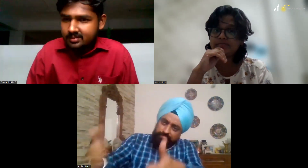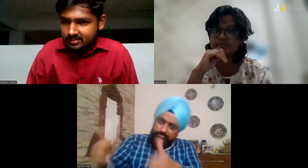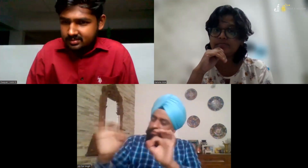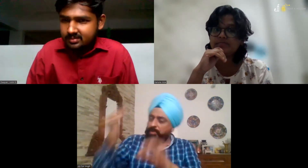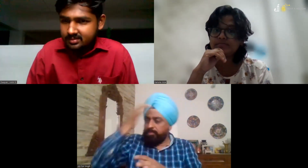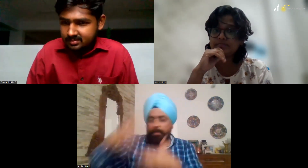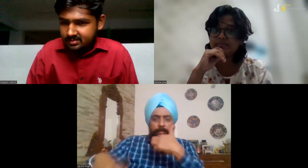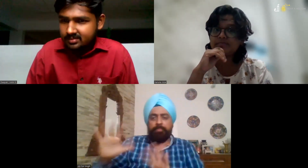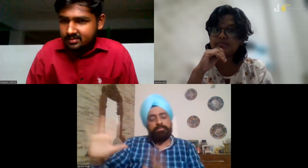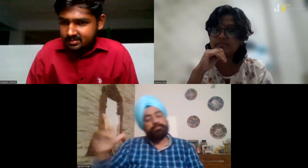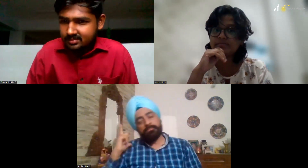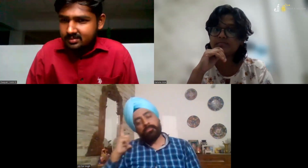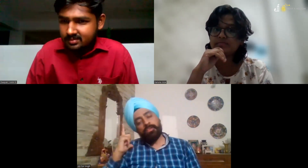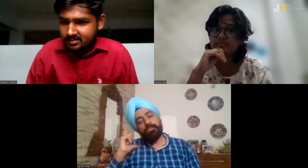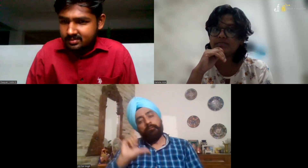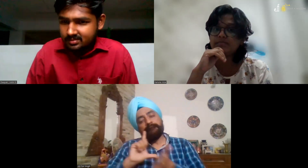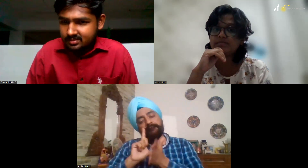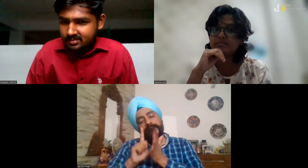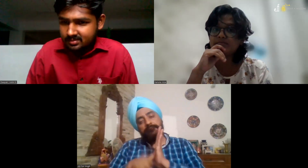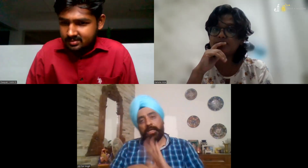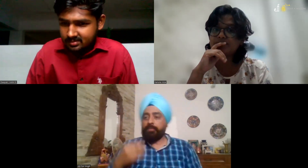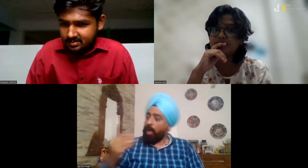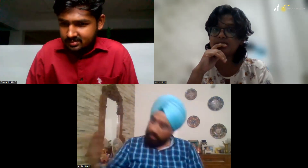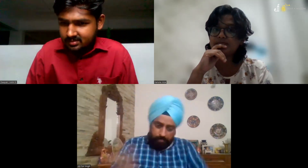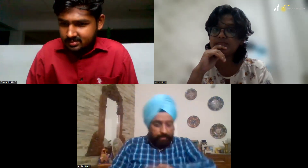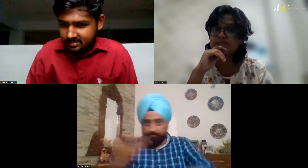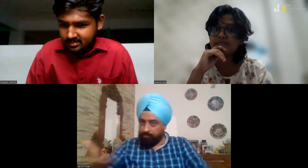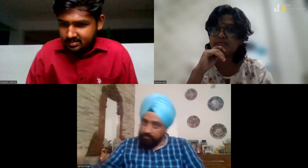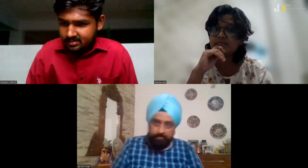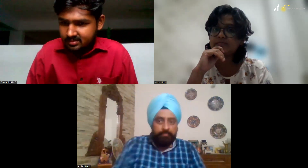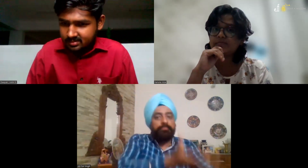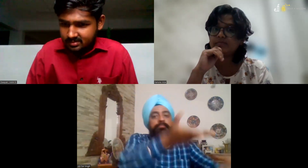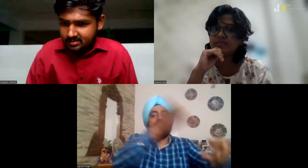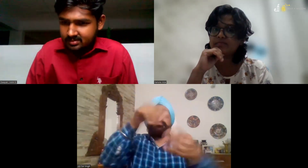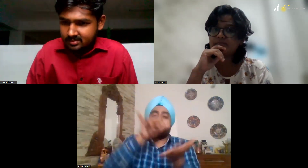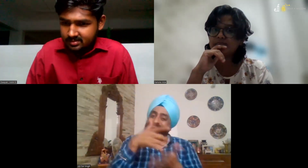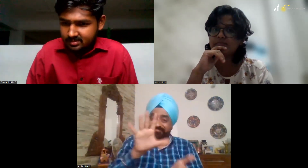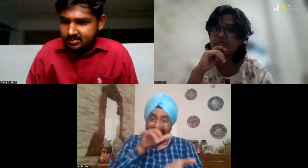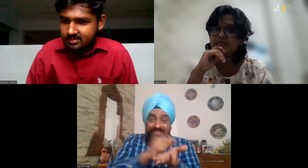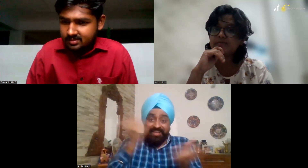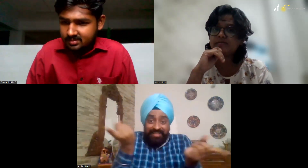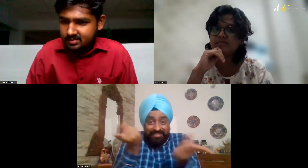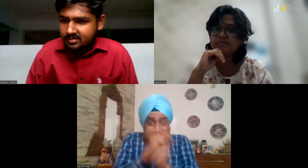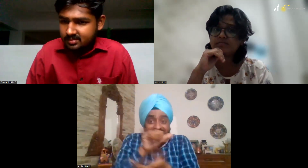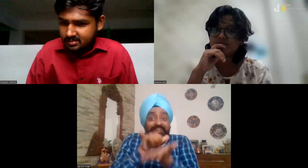moving here and there when they are giving the assistance and everything, we waited a long time.